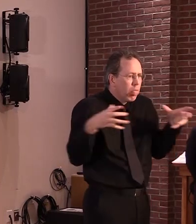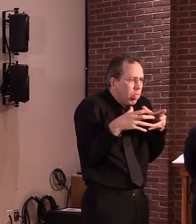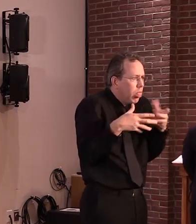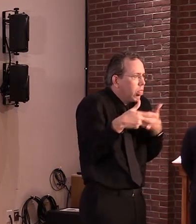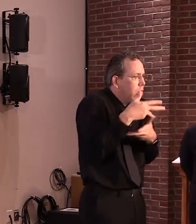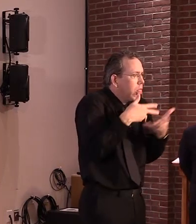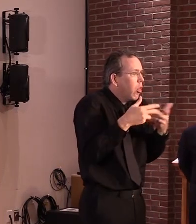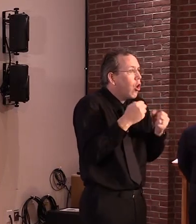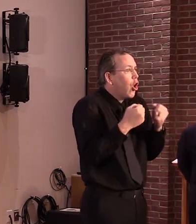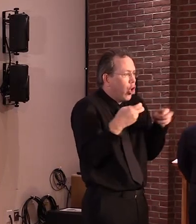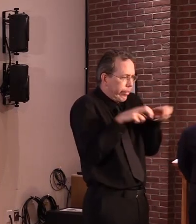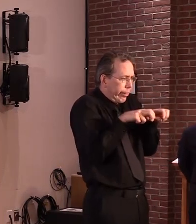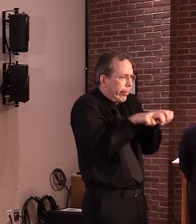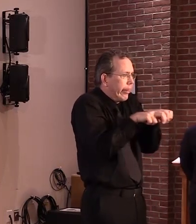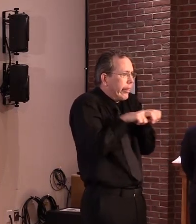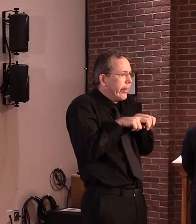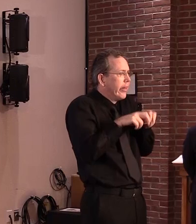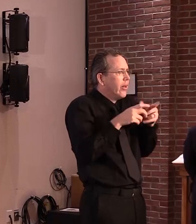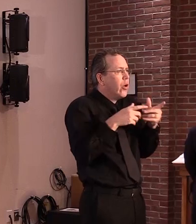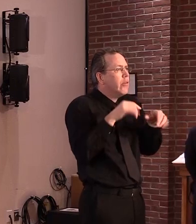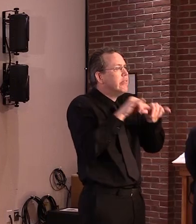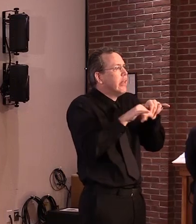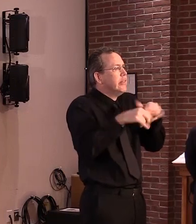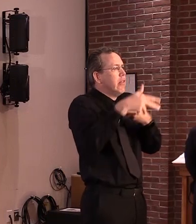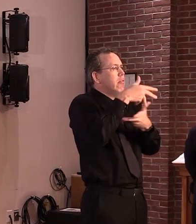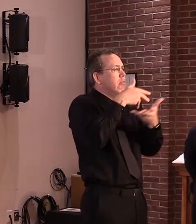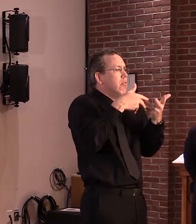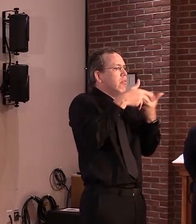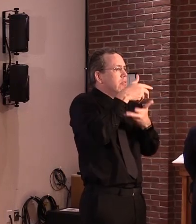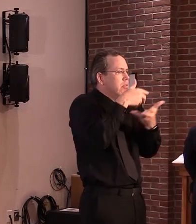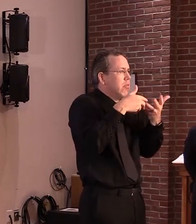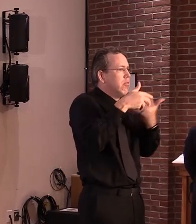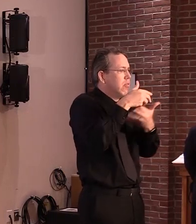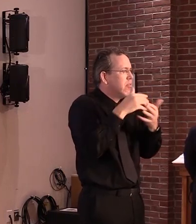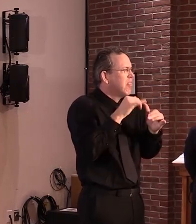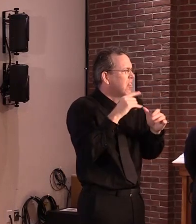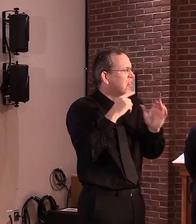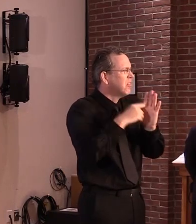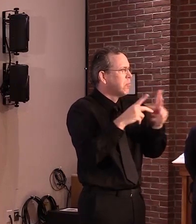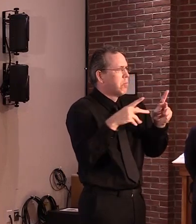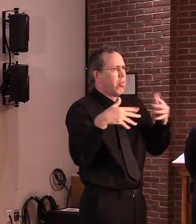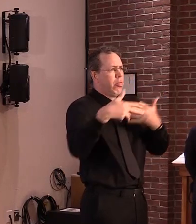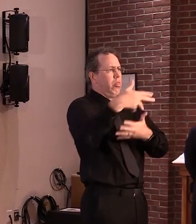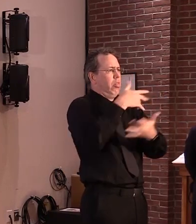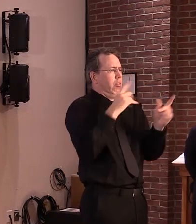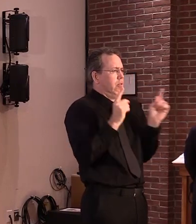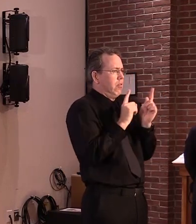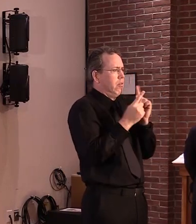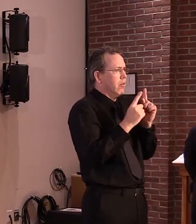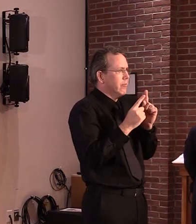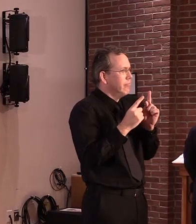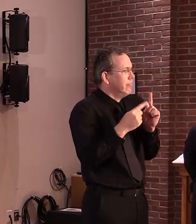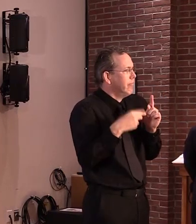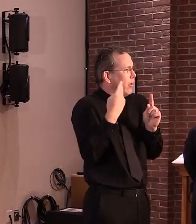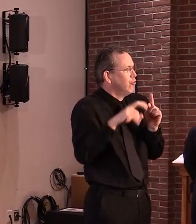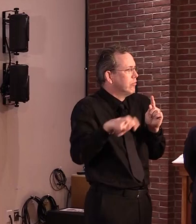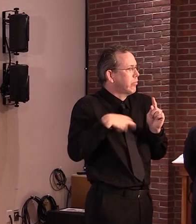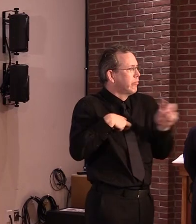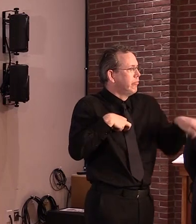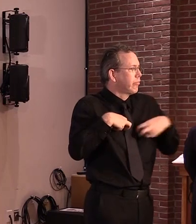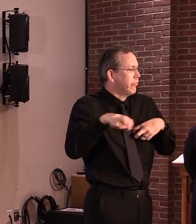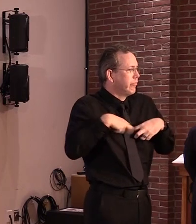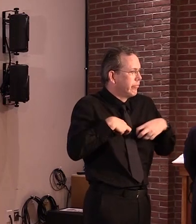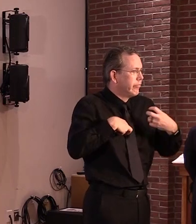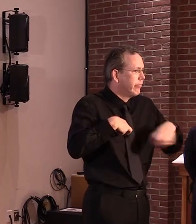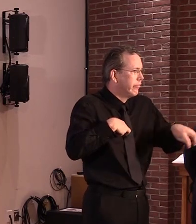of contact in terms of the time interval that goes on. And so these cautious steps that the governor's